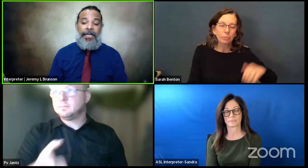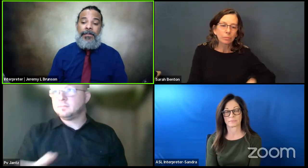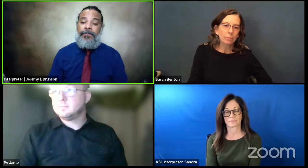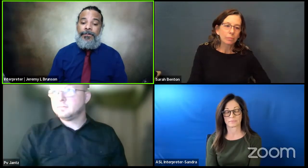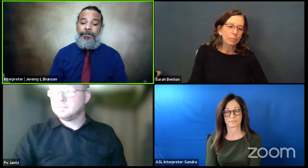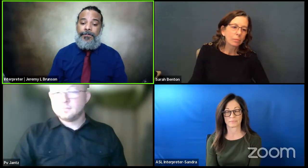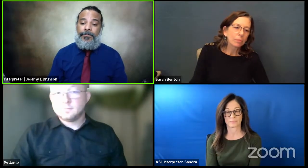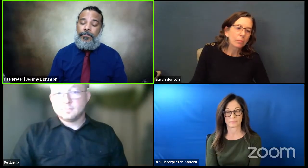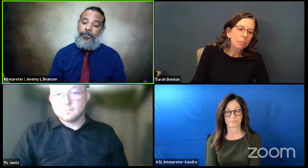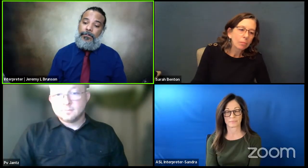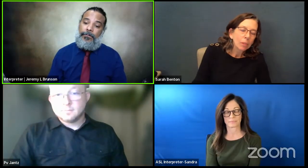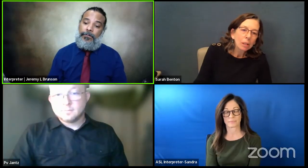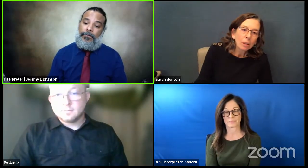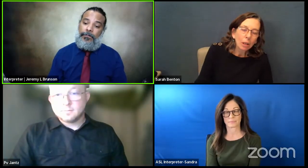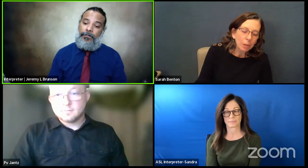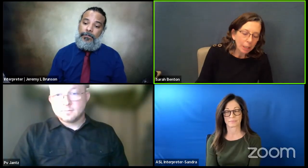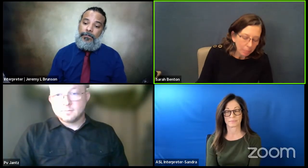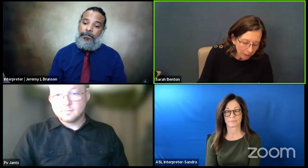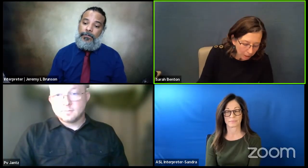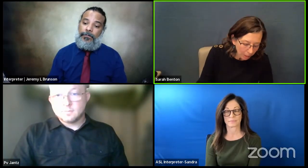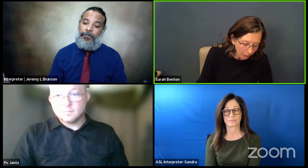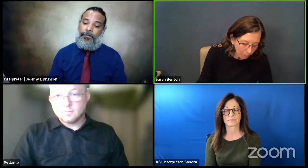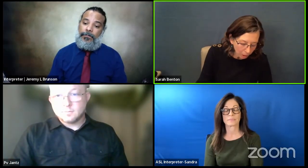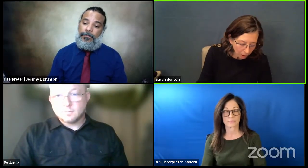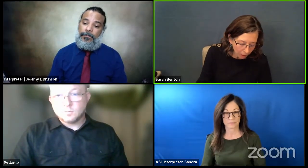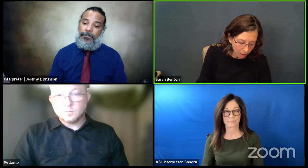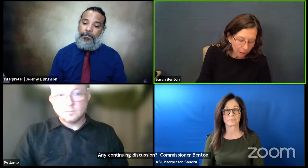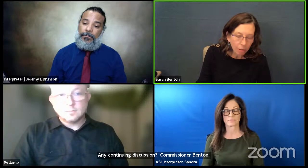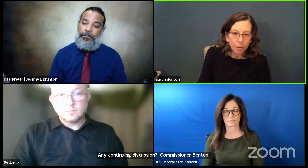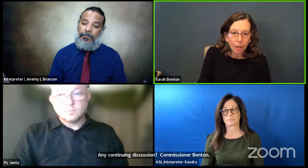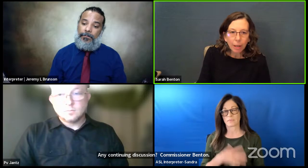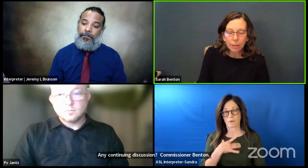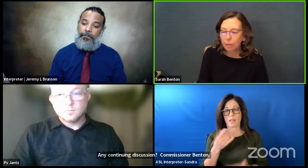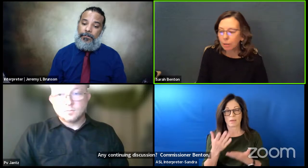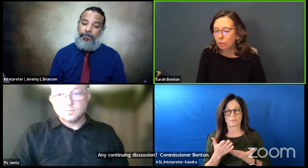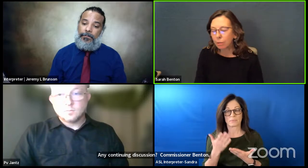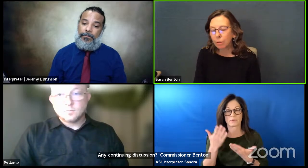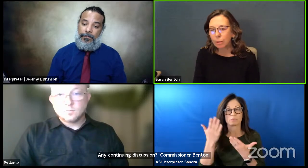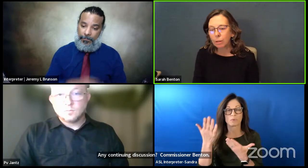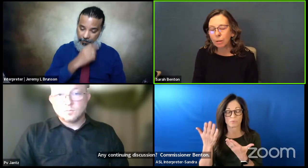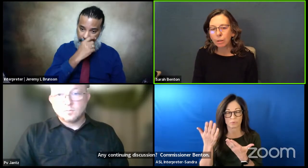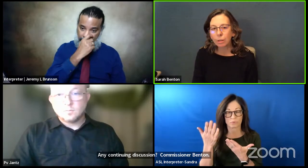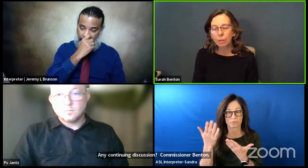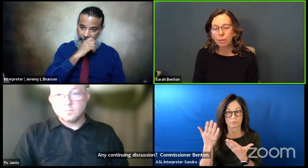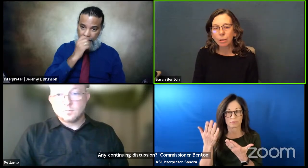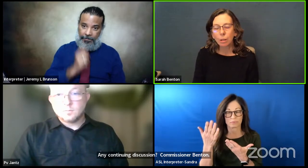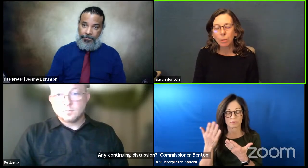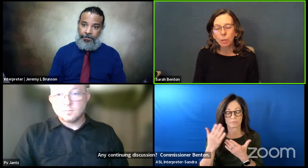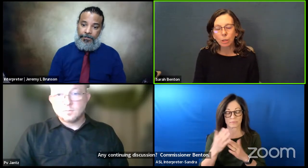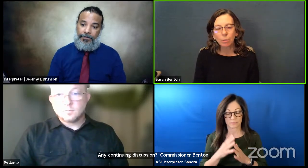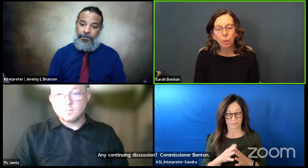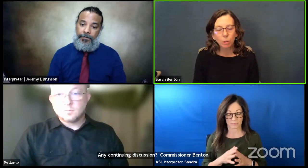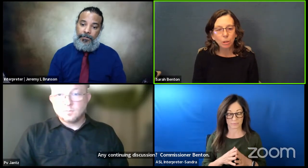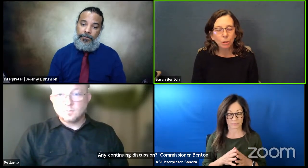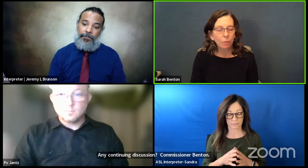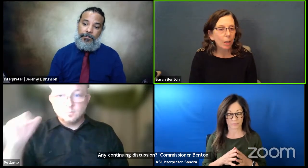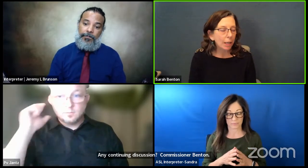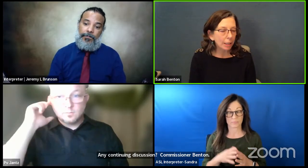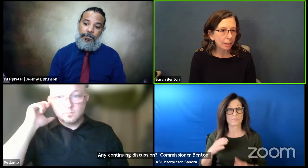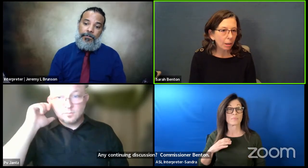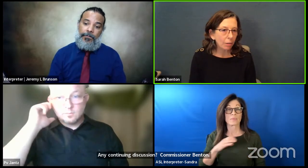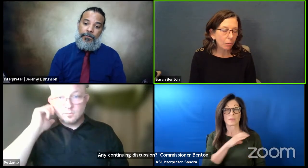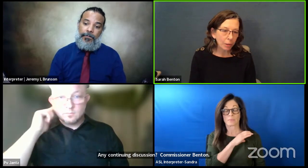Commissioner Benton? I'd like to make a motion that the commission imposes